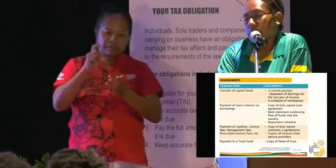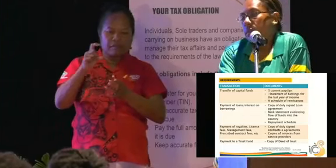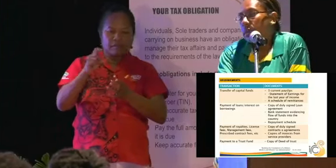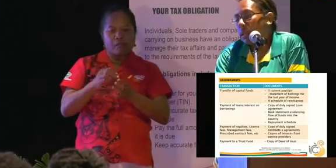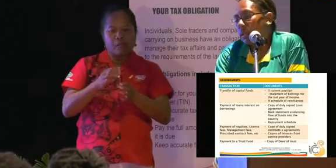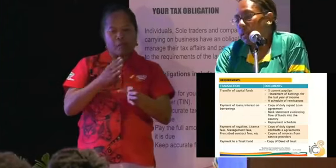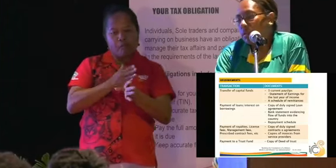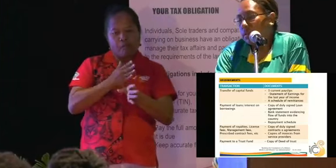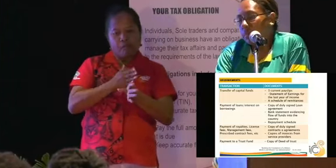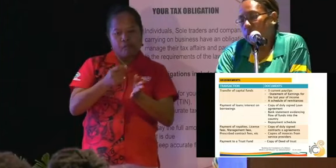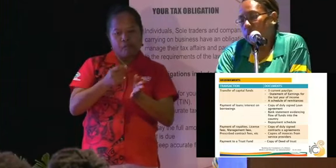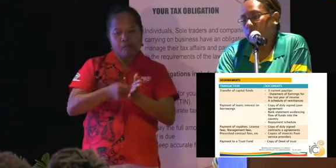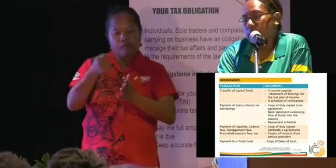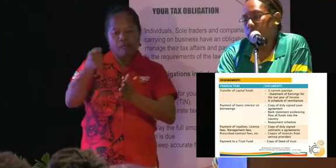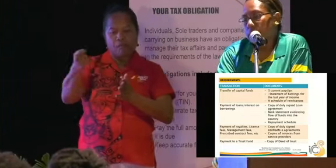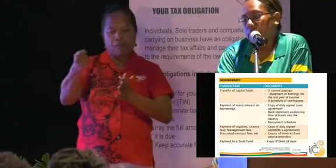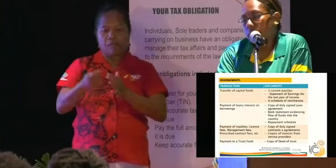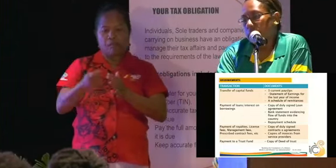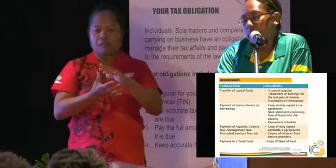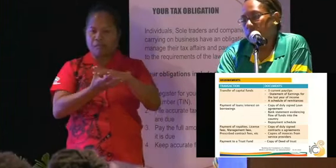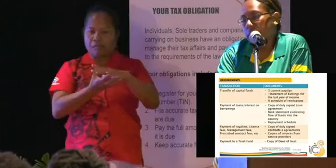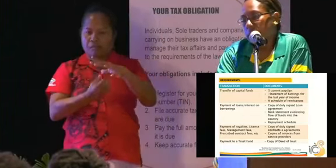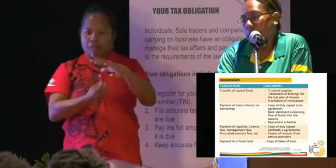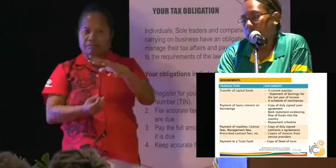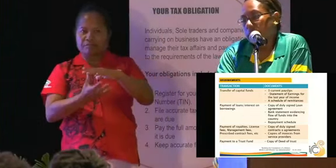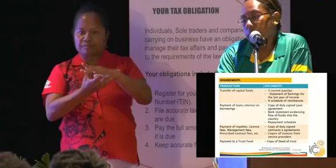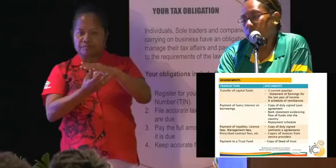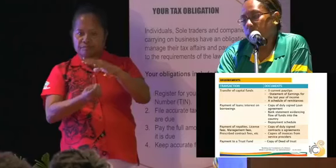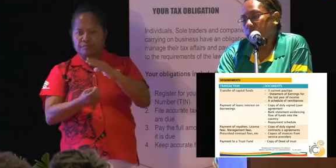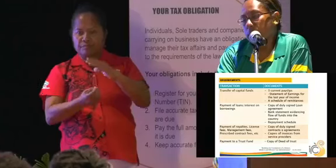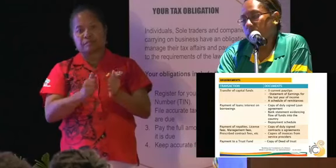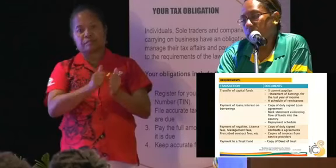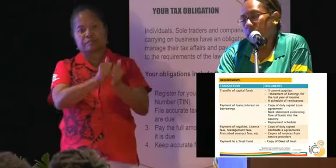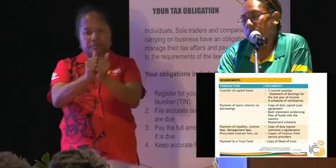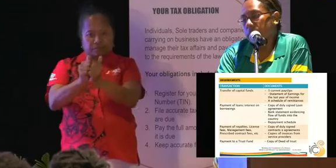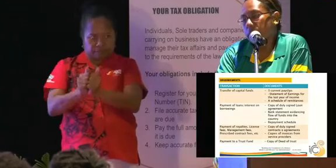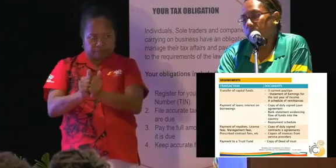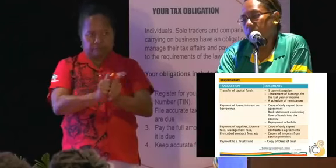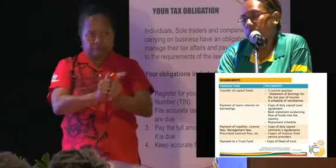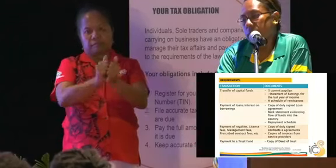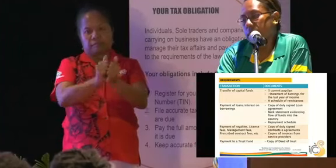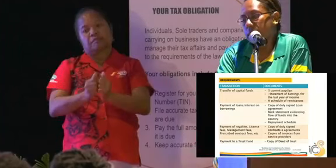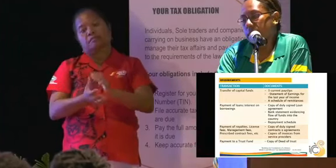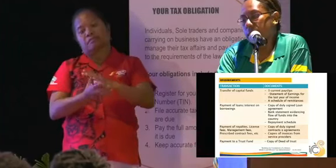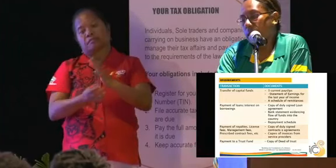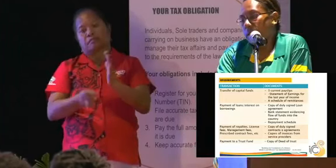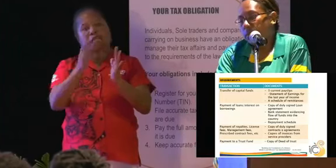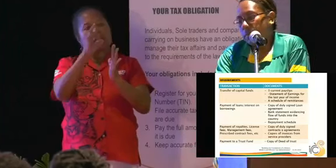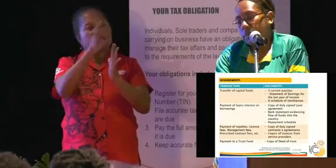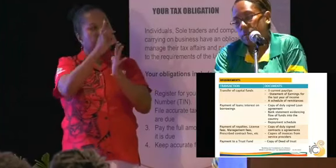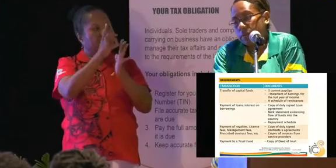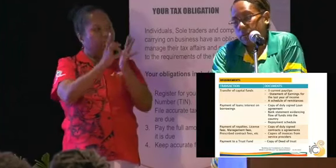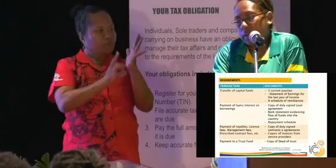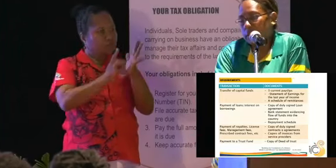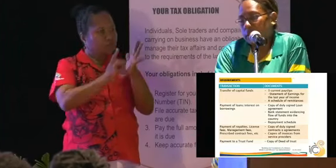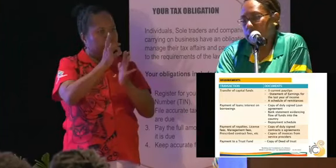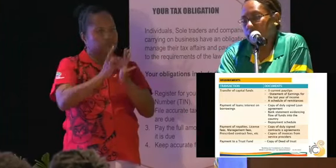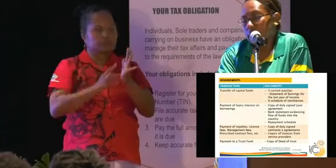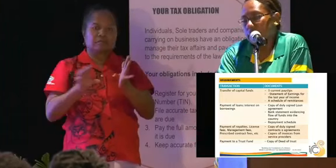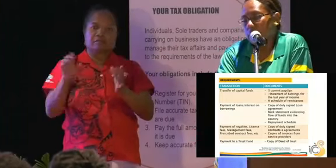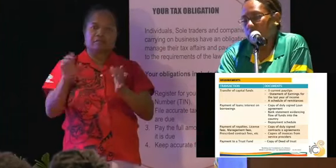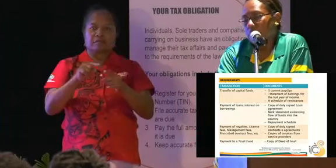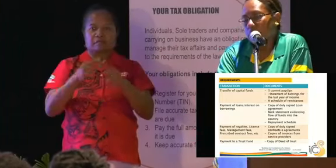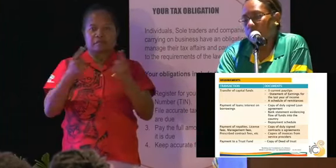etc. Copy of duly signed contracts or agreements, copies of invoices from service